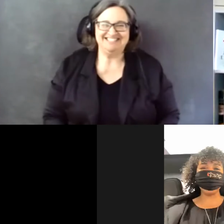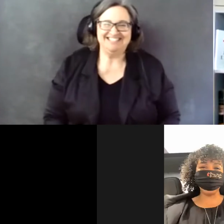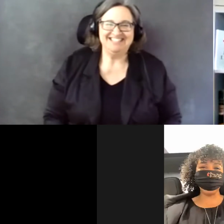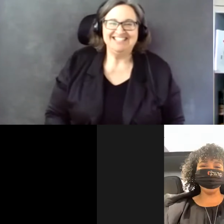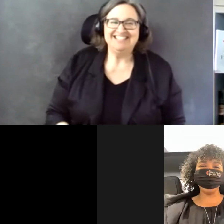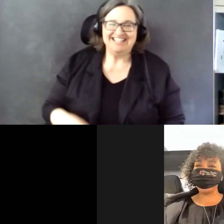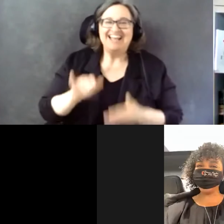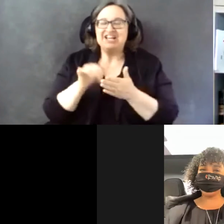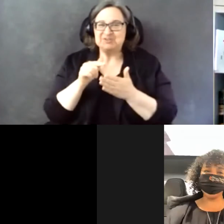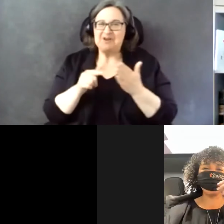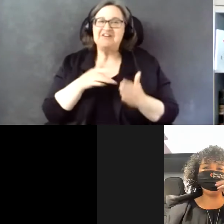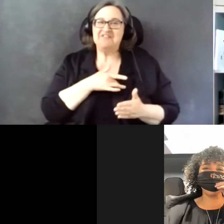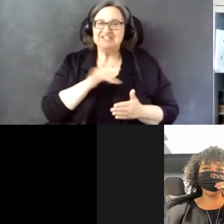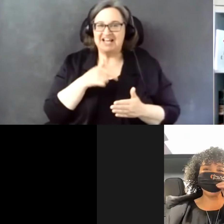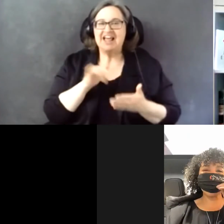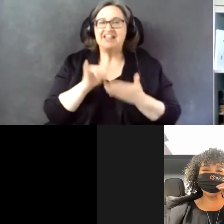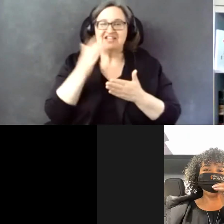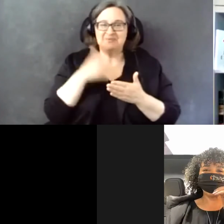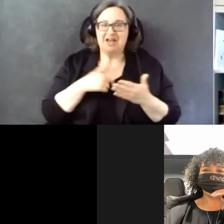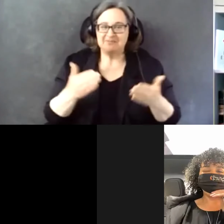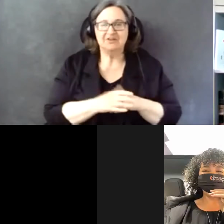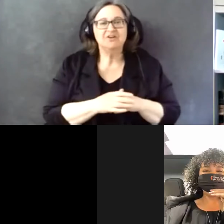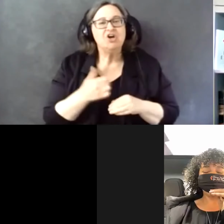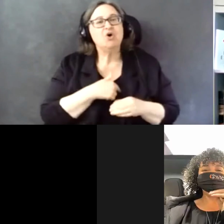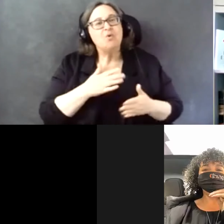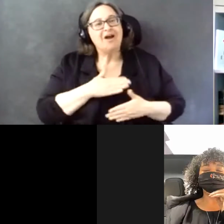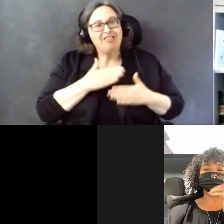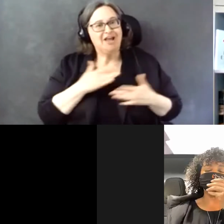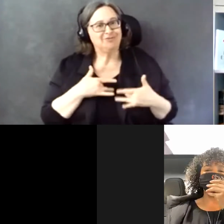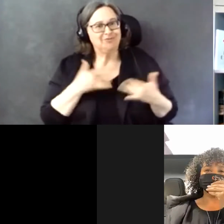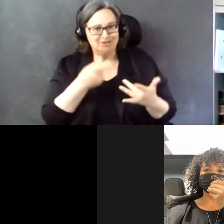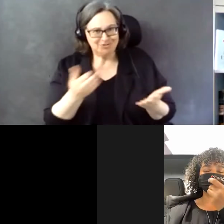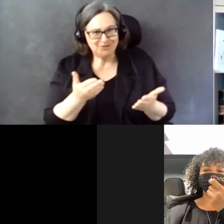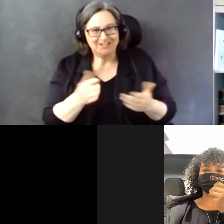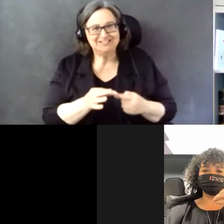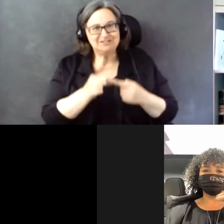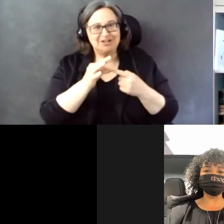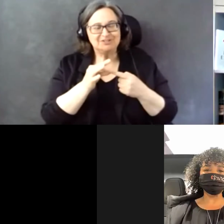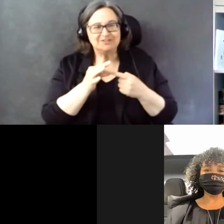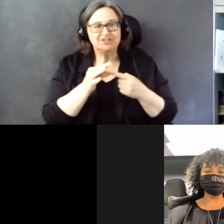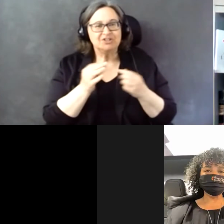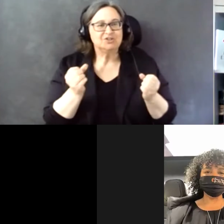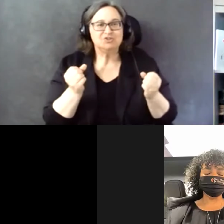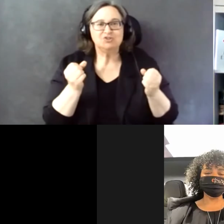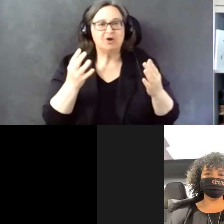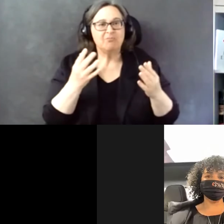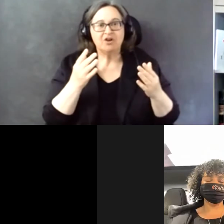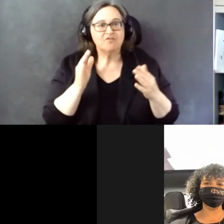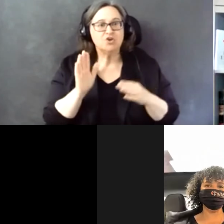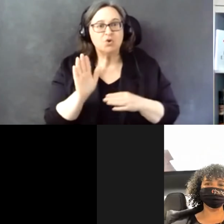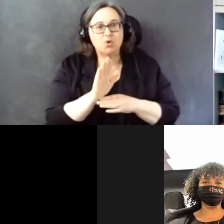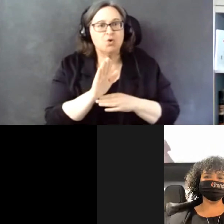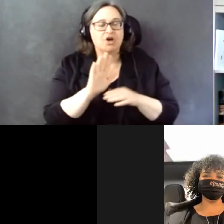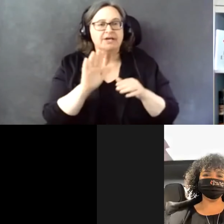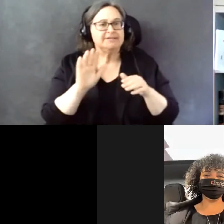that's what it feels like that's why i'm here well we're glad to have you here especially since um so many of your uh